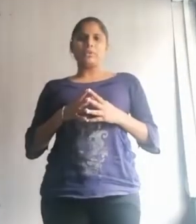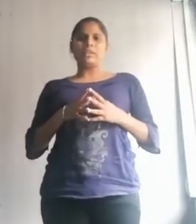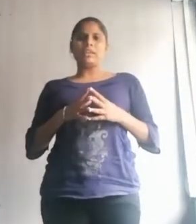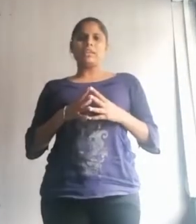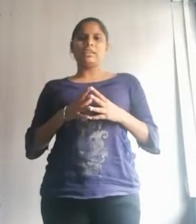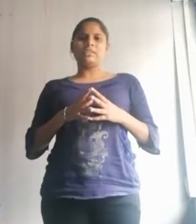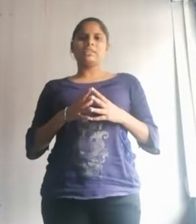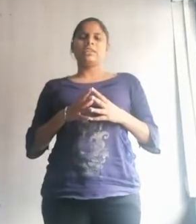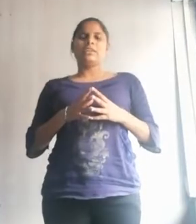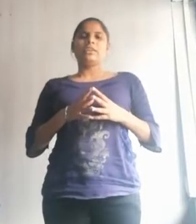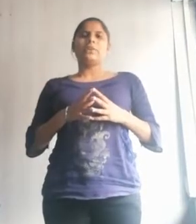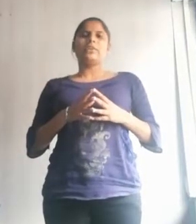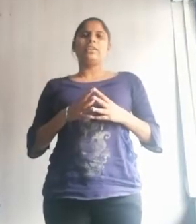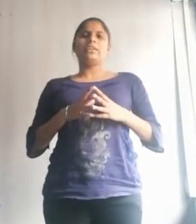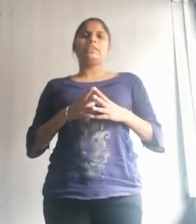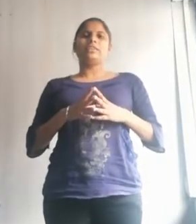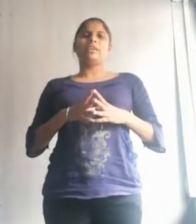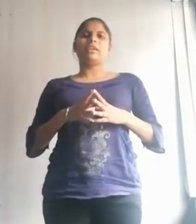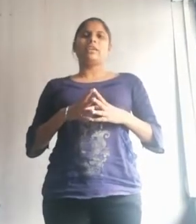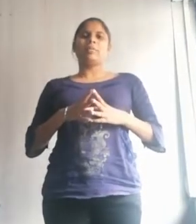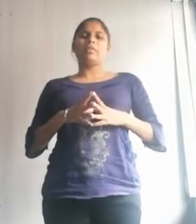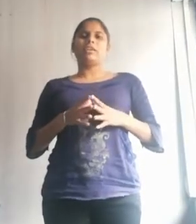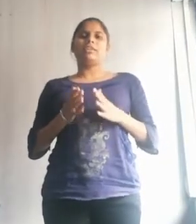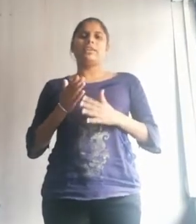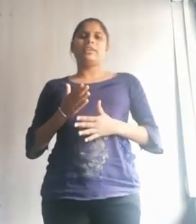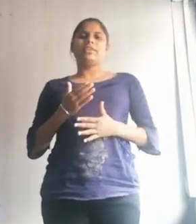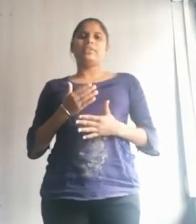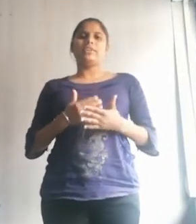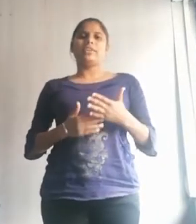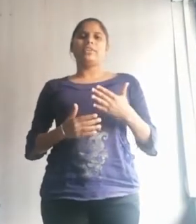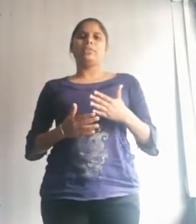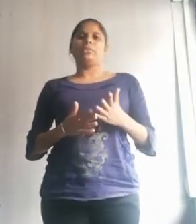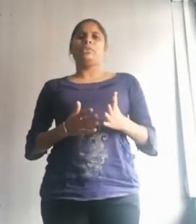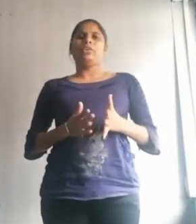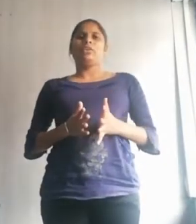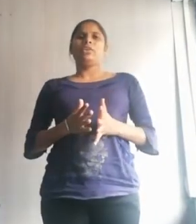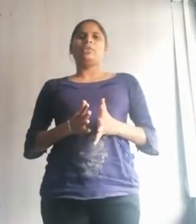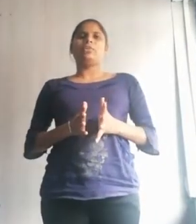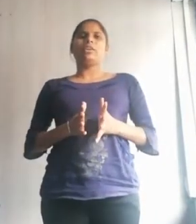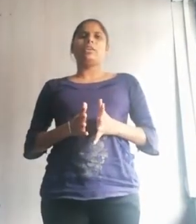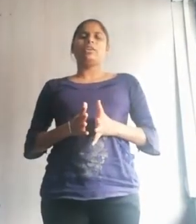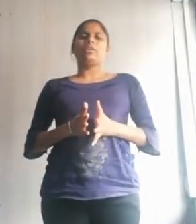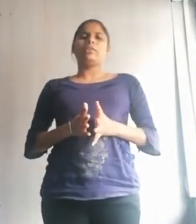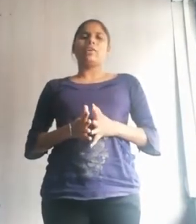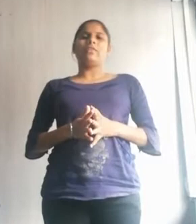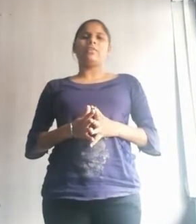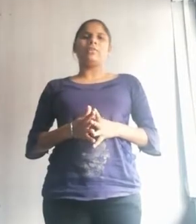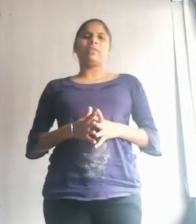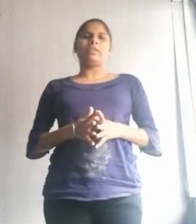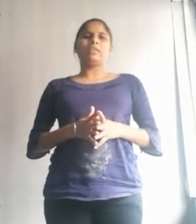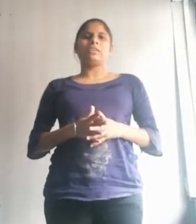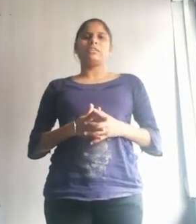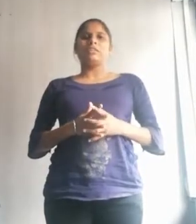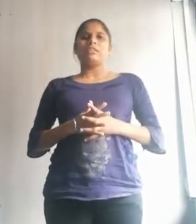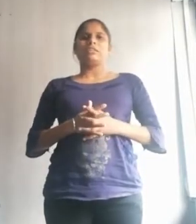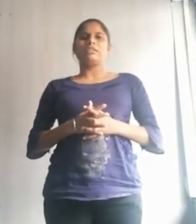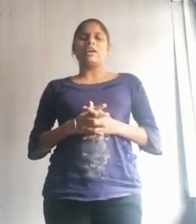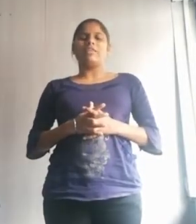Today date is 23 April 2022. Today Viva topic is Java